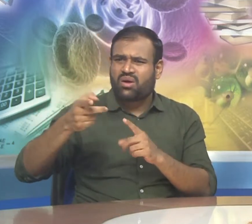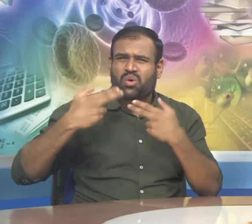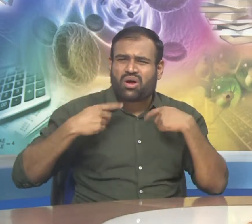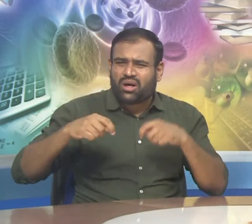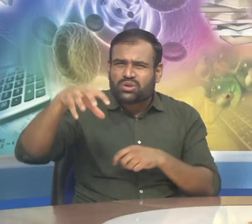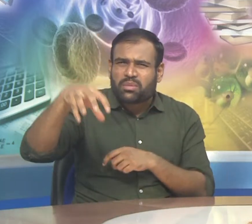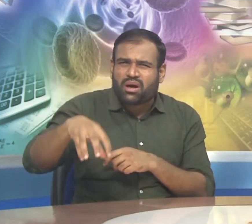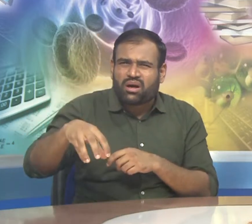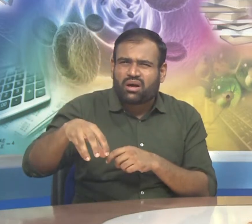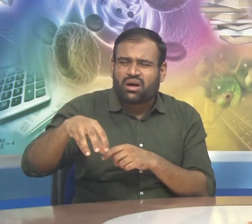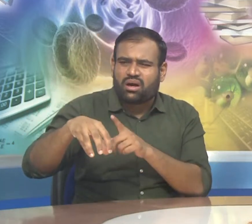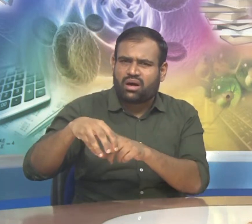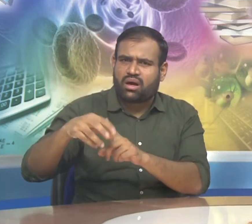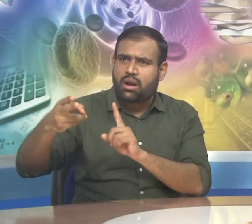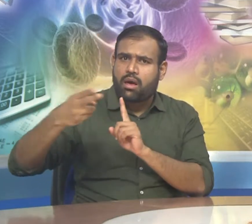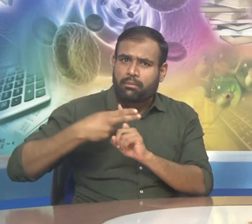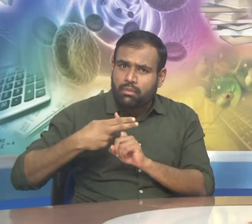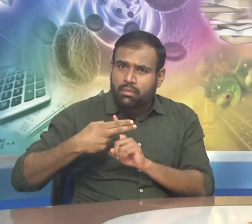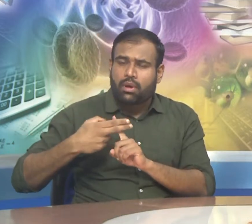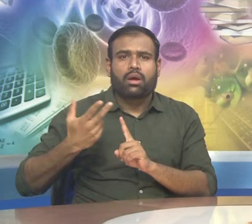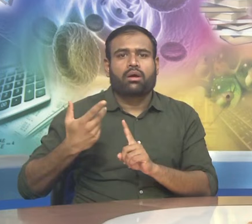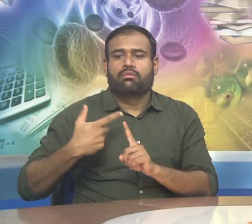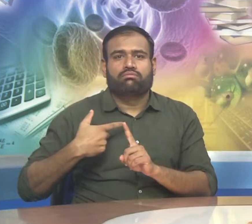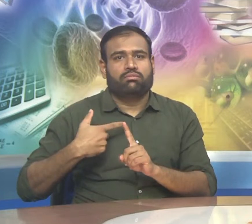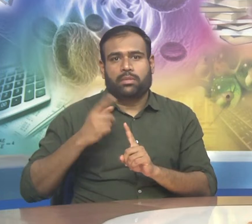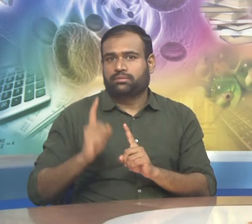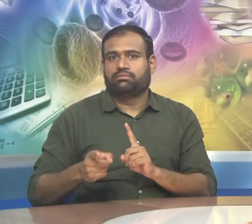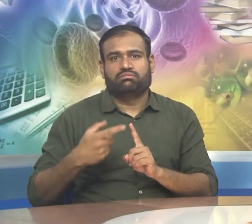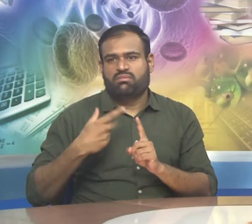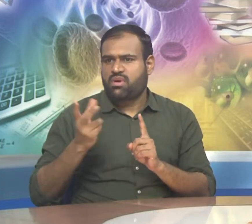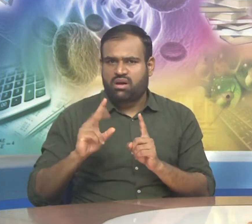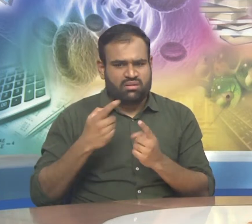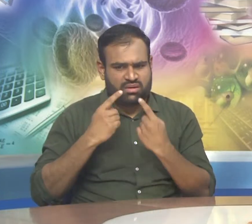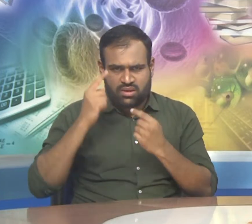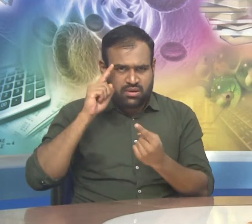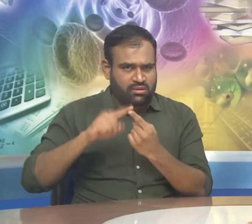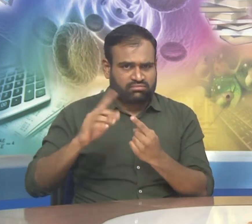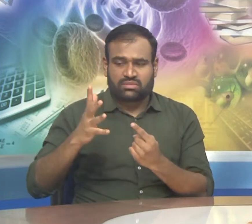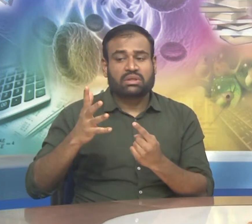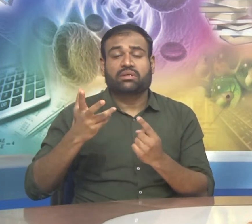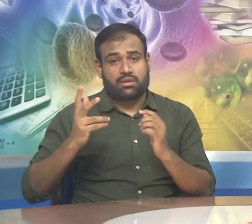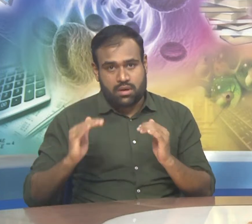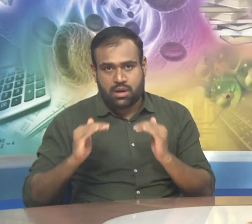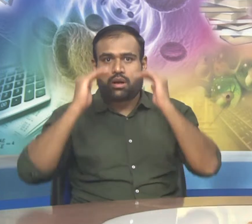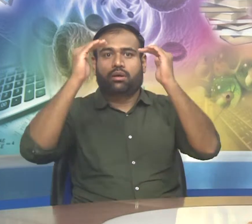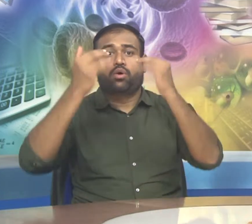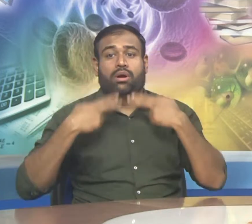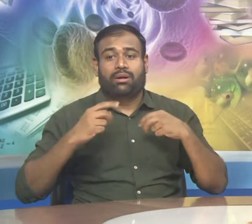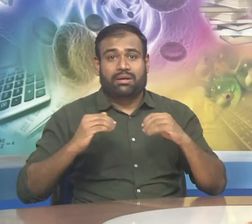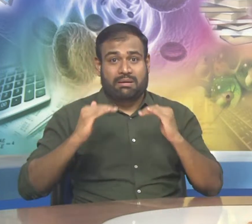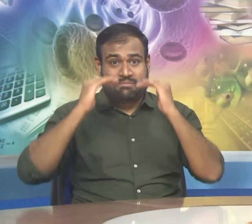sentence may file an appeal against the verdict of the session